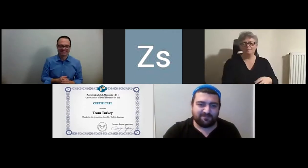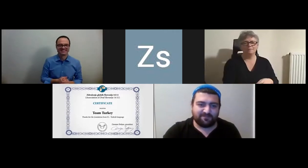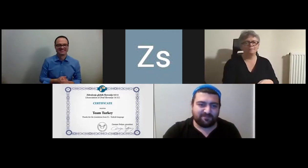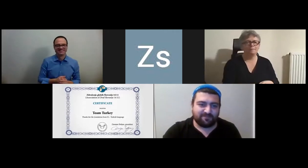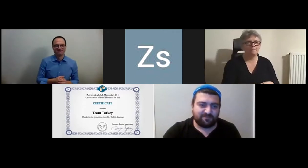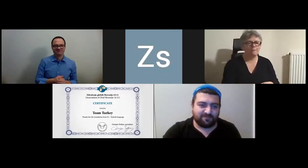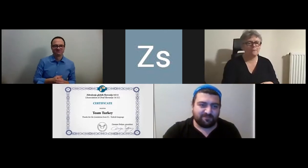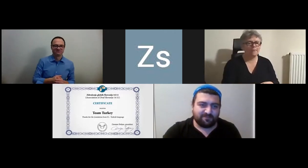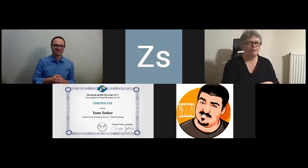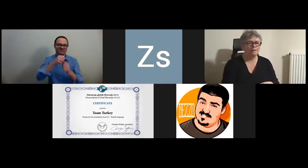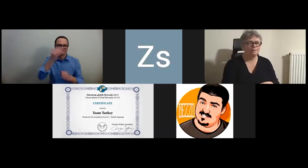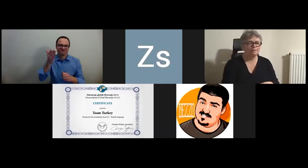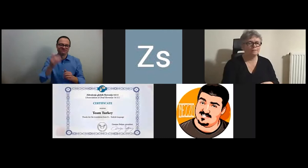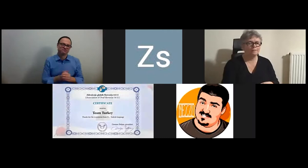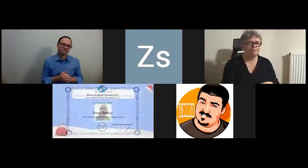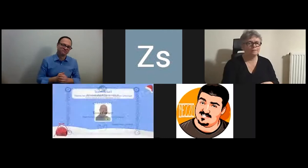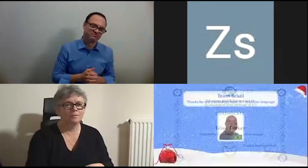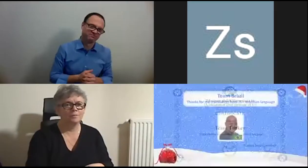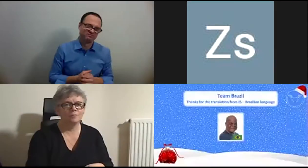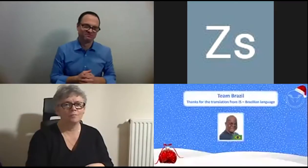Thank you, Turkey.